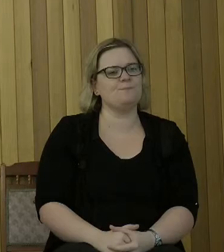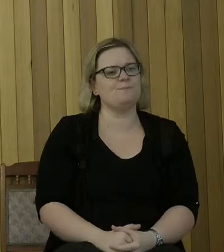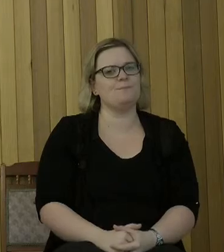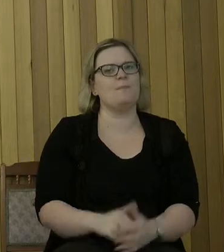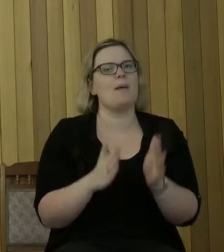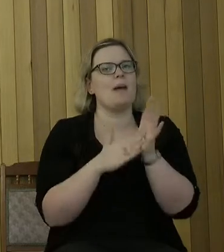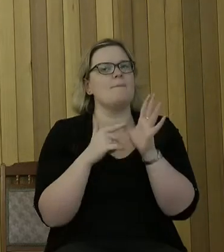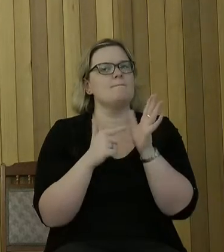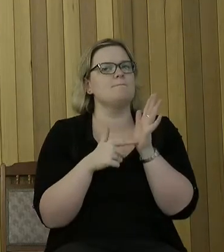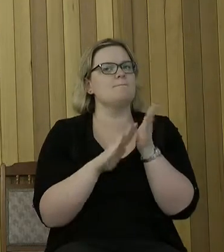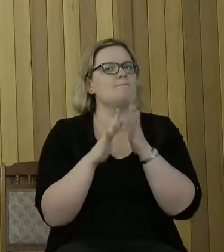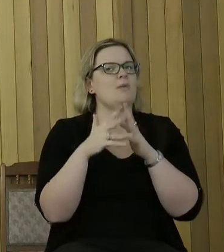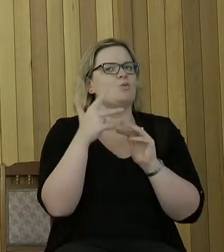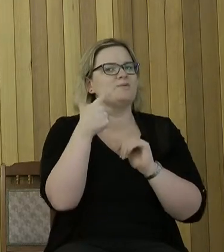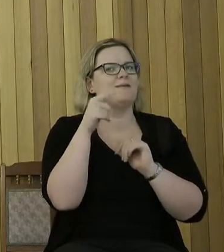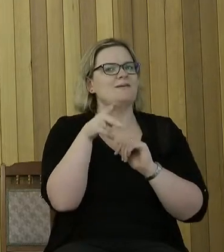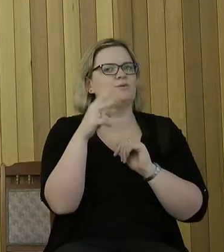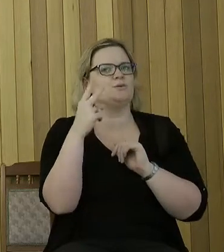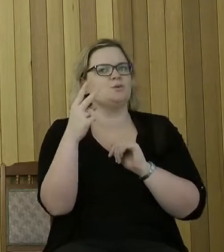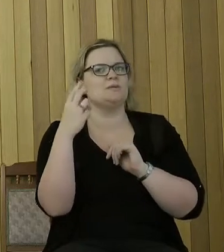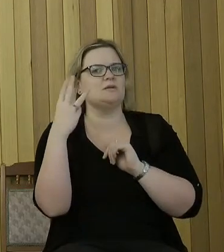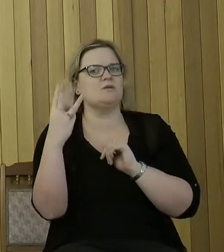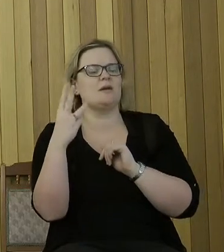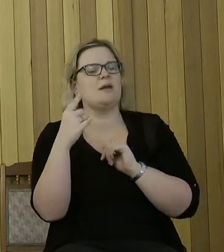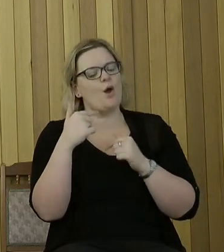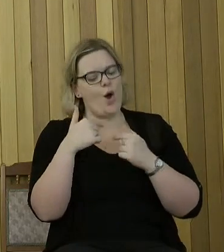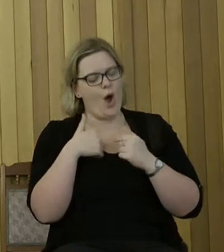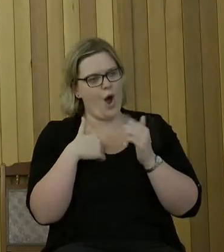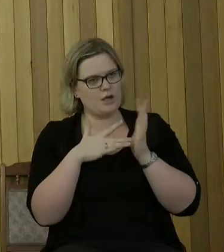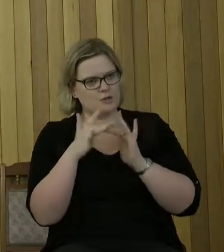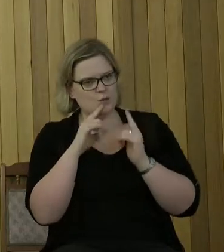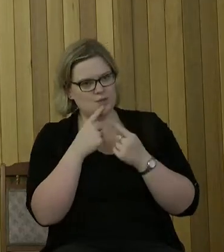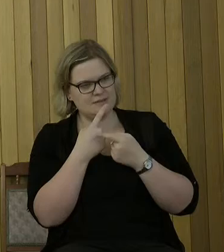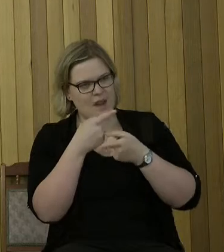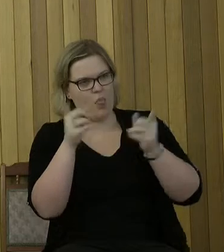Matthew 7:23. And then I will declare to them, what?